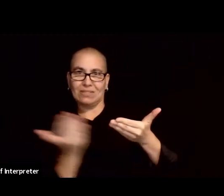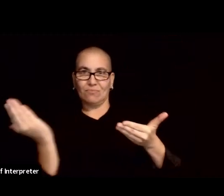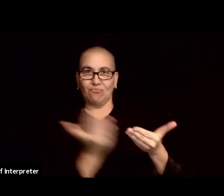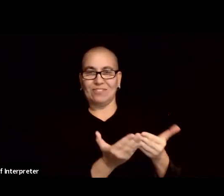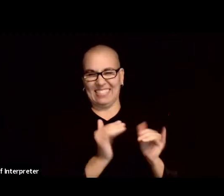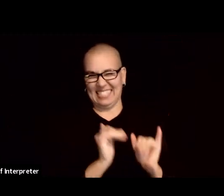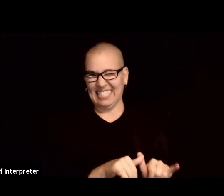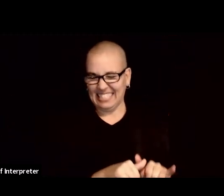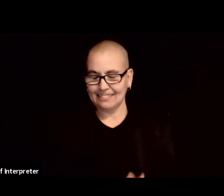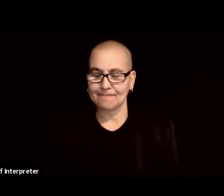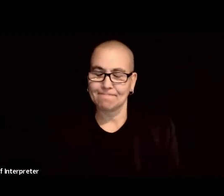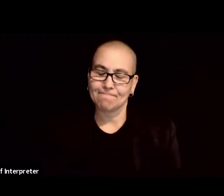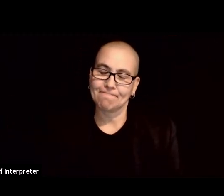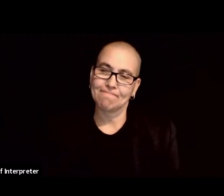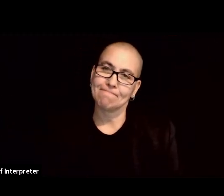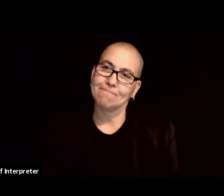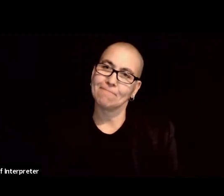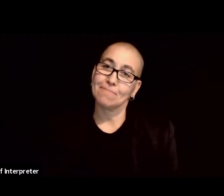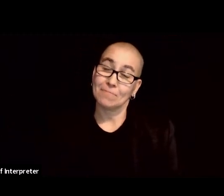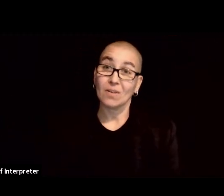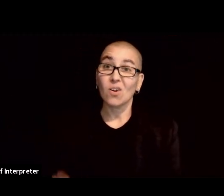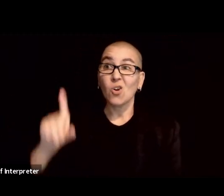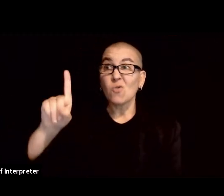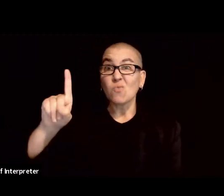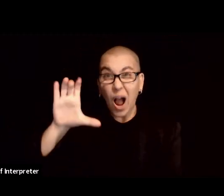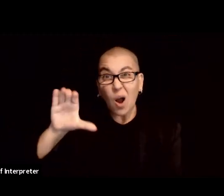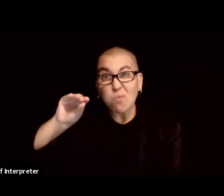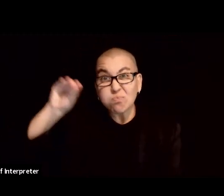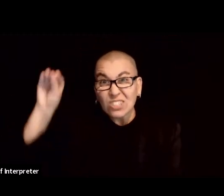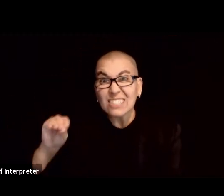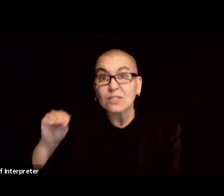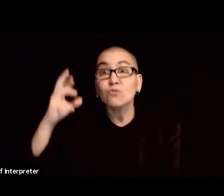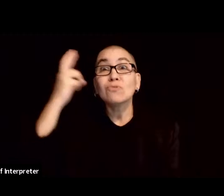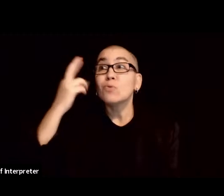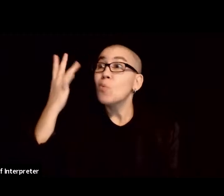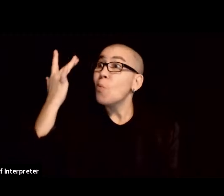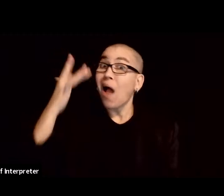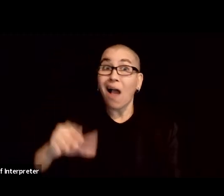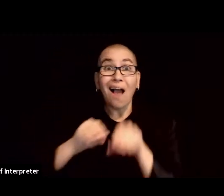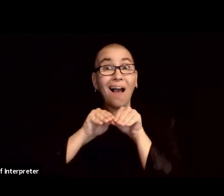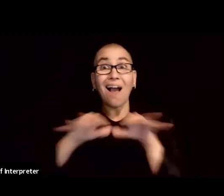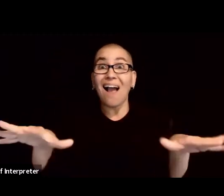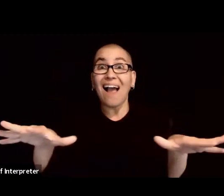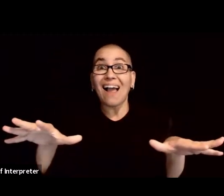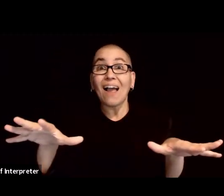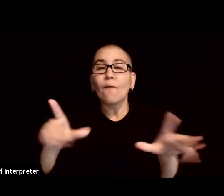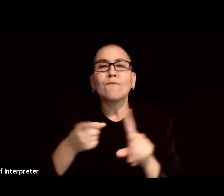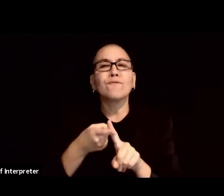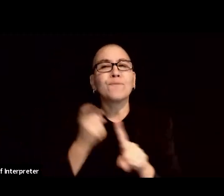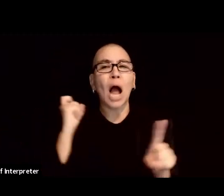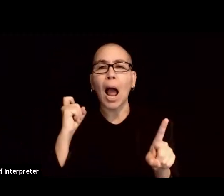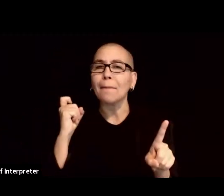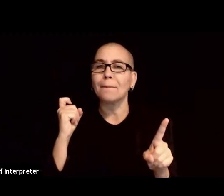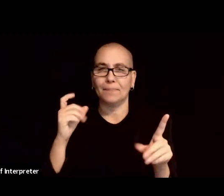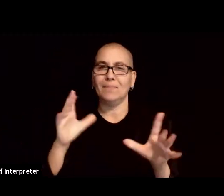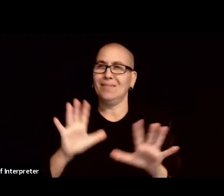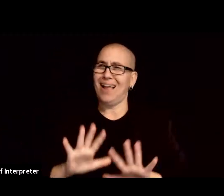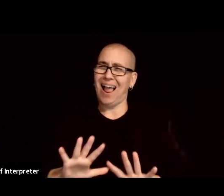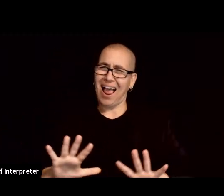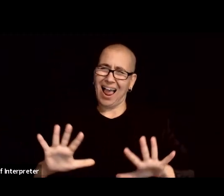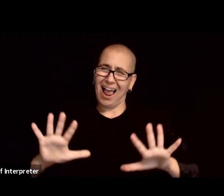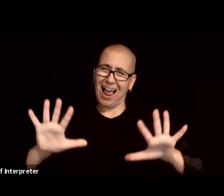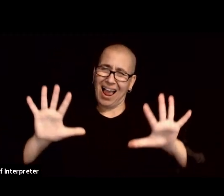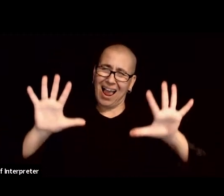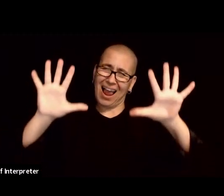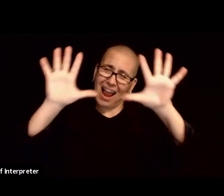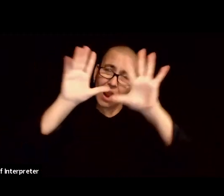absolutely due to widespread transmission across all sectors and across the community. Across